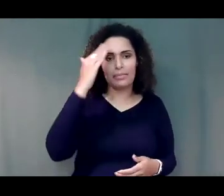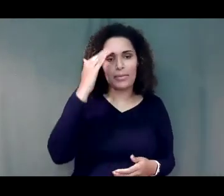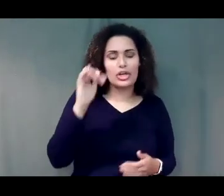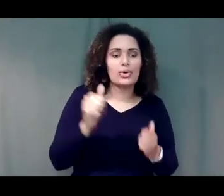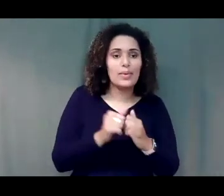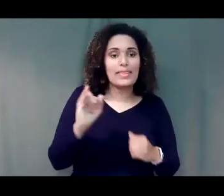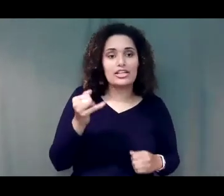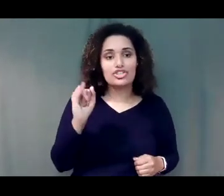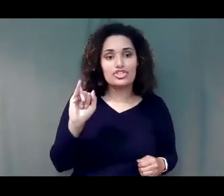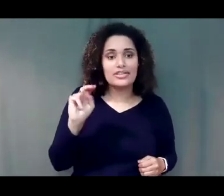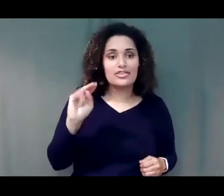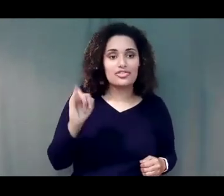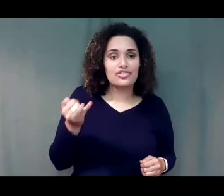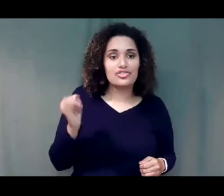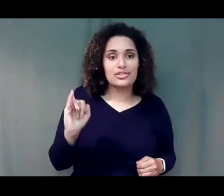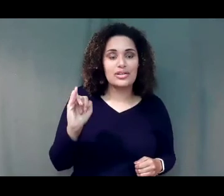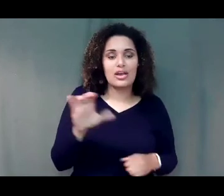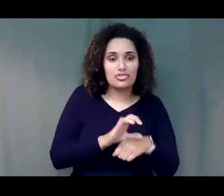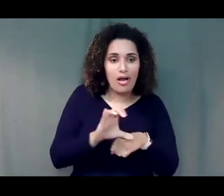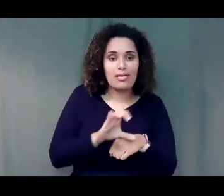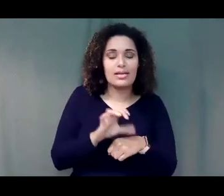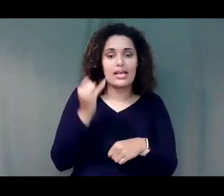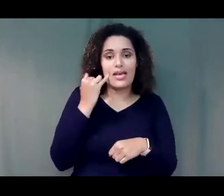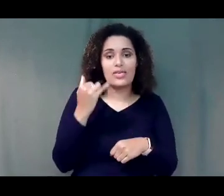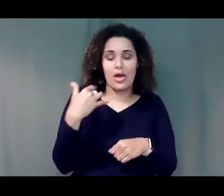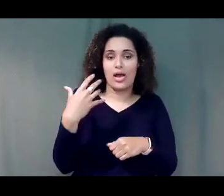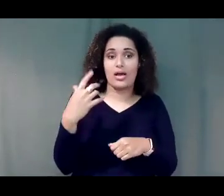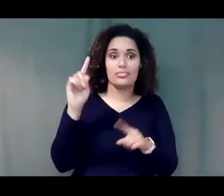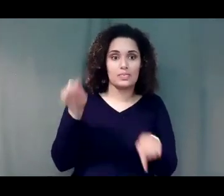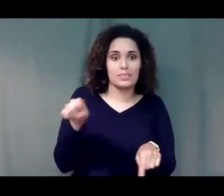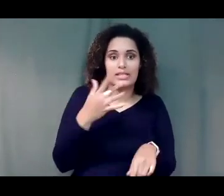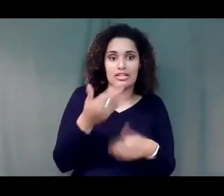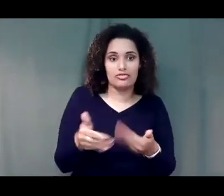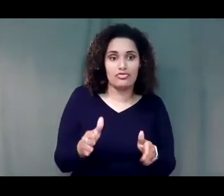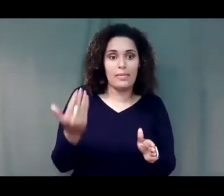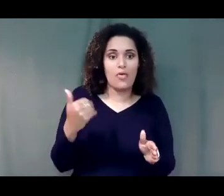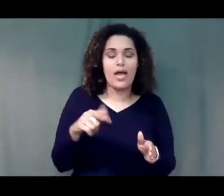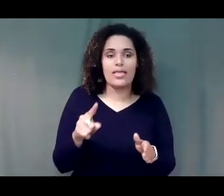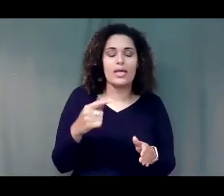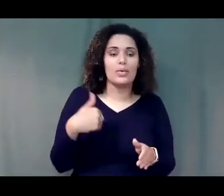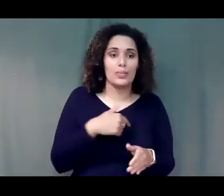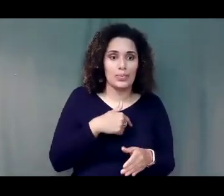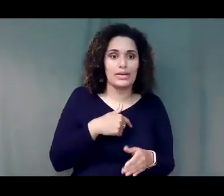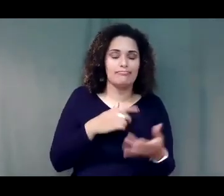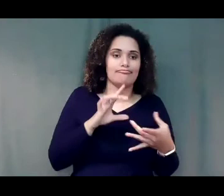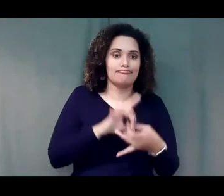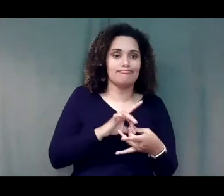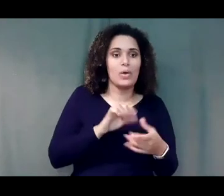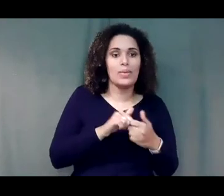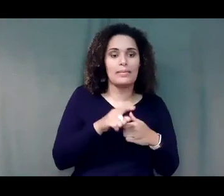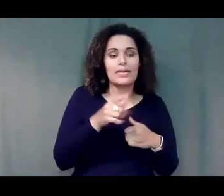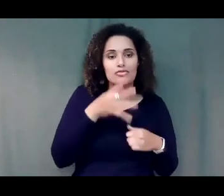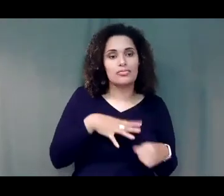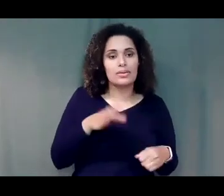you have been out before and tried them, they're our kind of go-to chocolate maker. It's a woman in